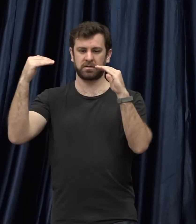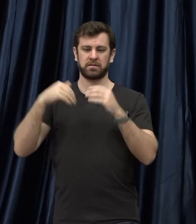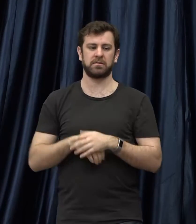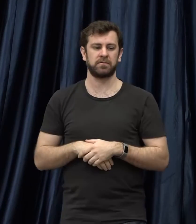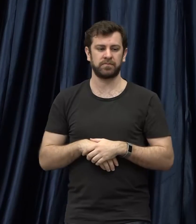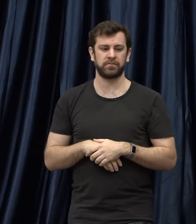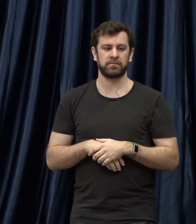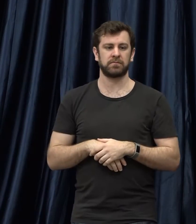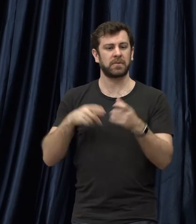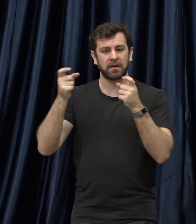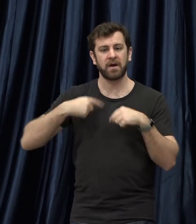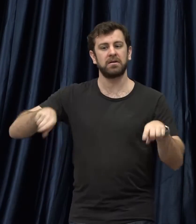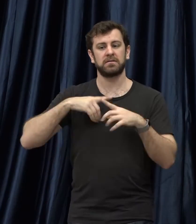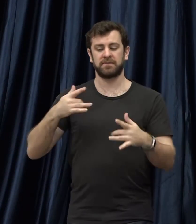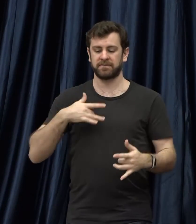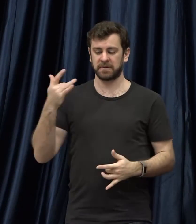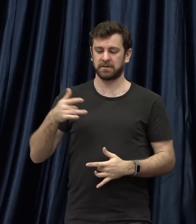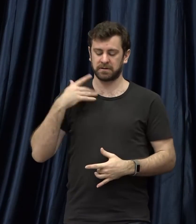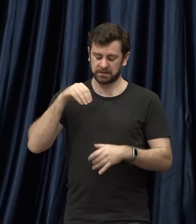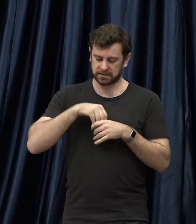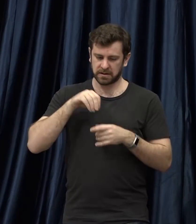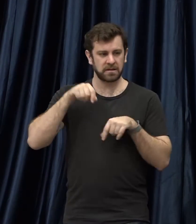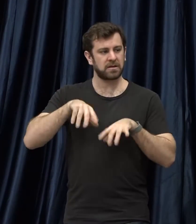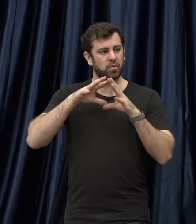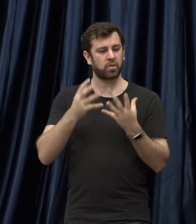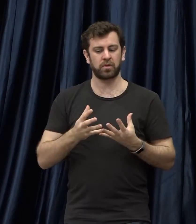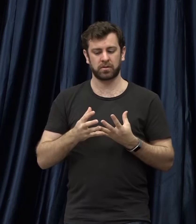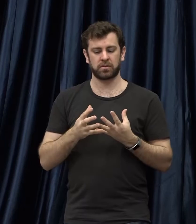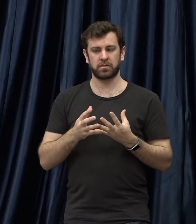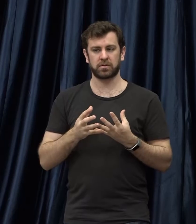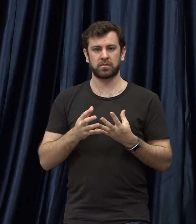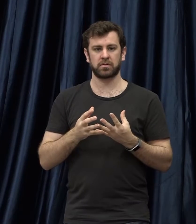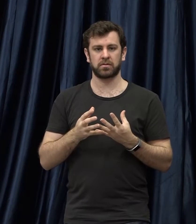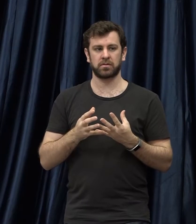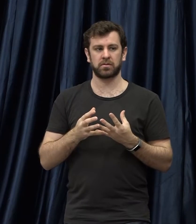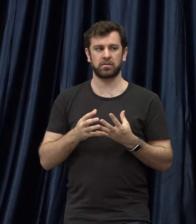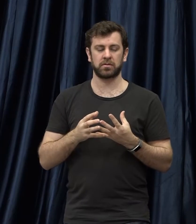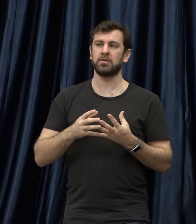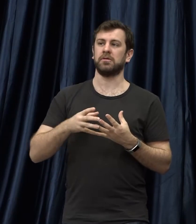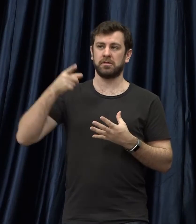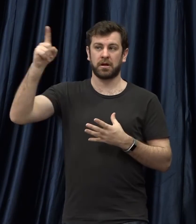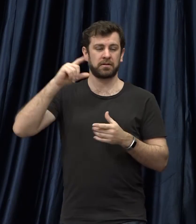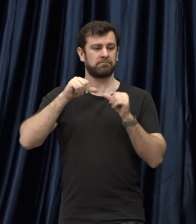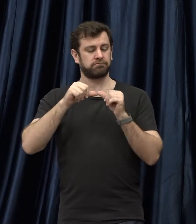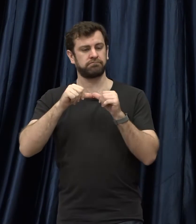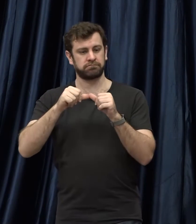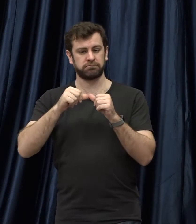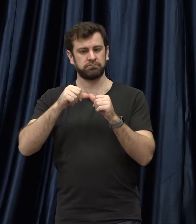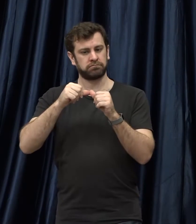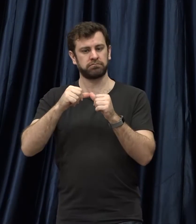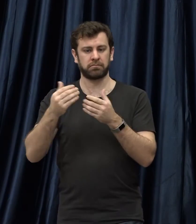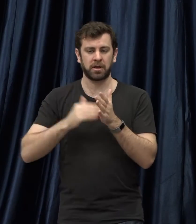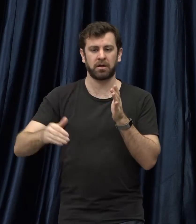this maqam of tawakkul ala Allah. And then Allah continues and reminds us, who is better in